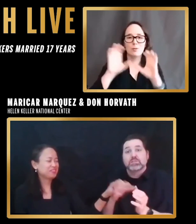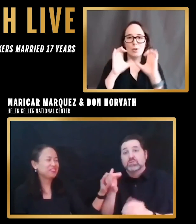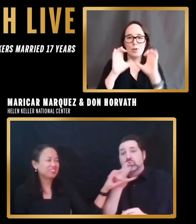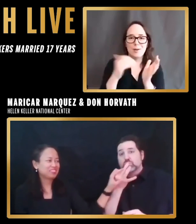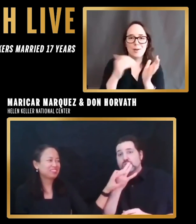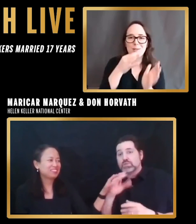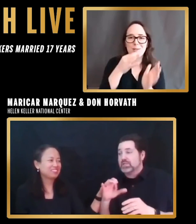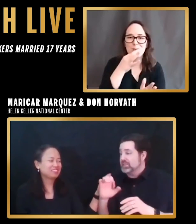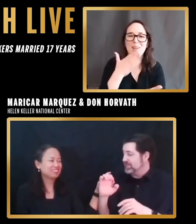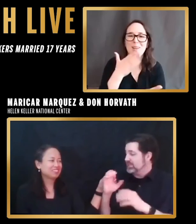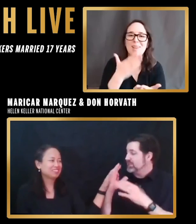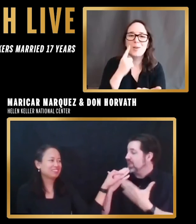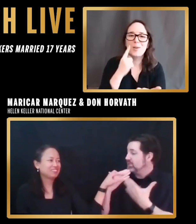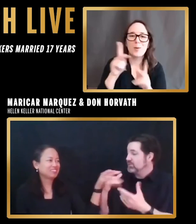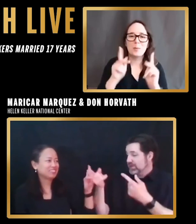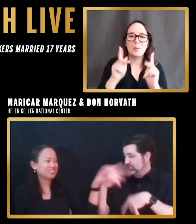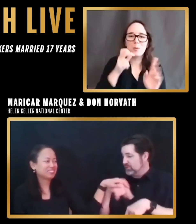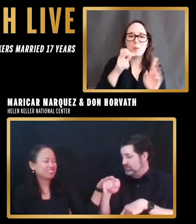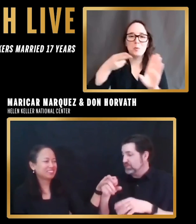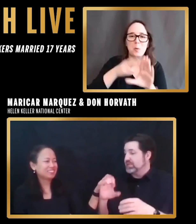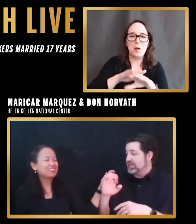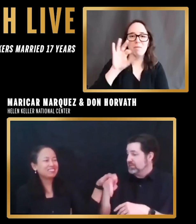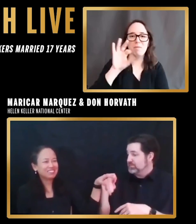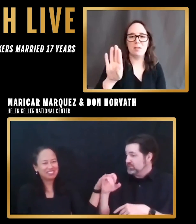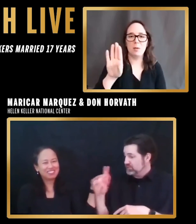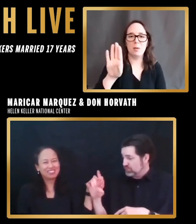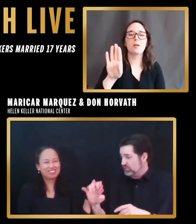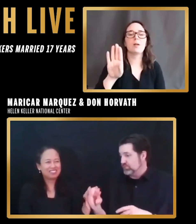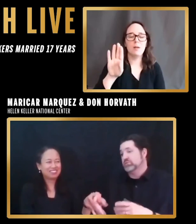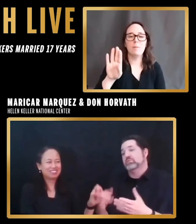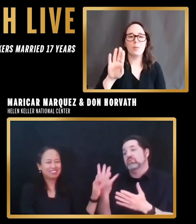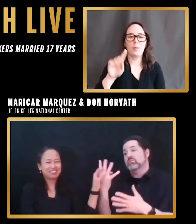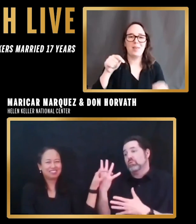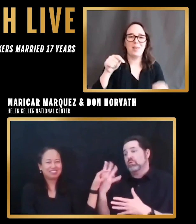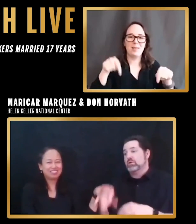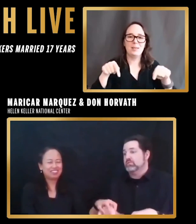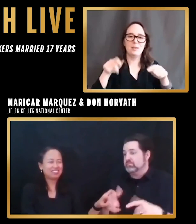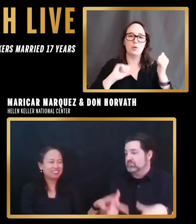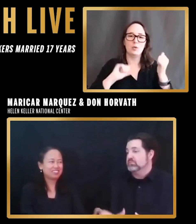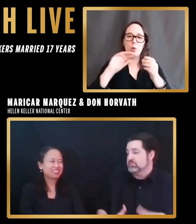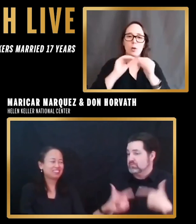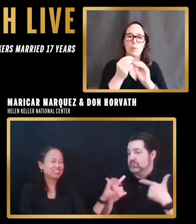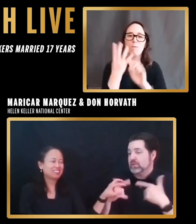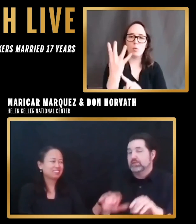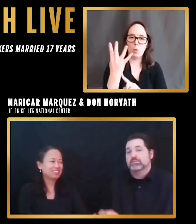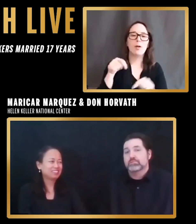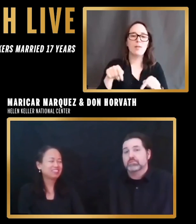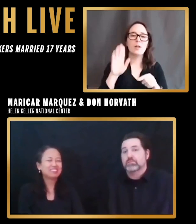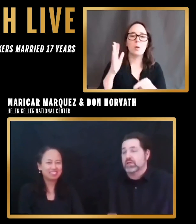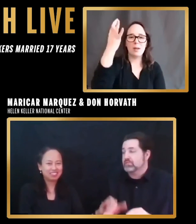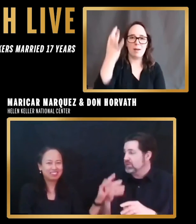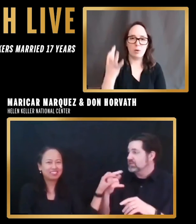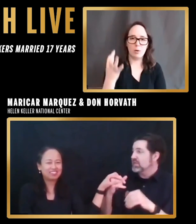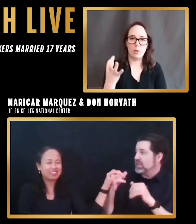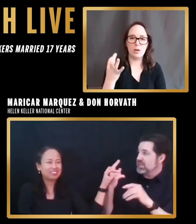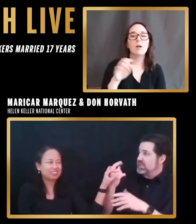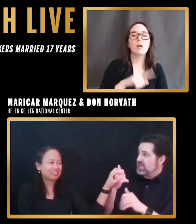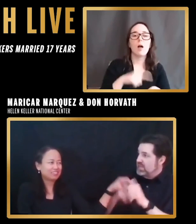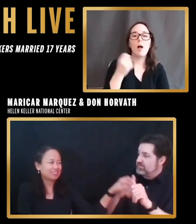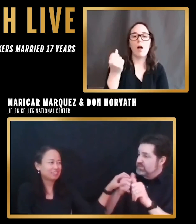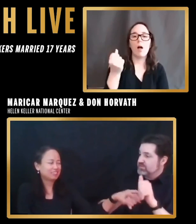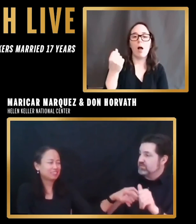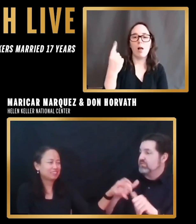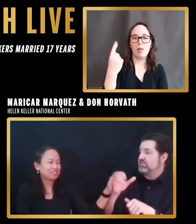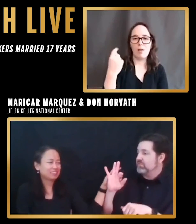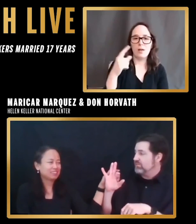episode 4 of Feeling Through Live. We'll be doing these every Friday at 11 a.m. Pacific time, 2 p.m. Eastern time, and perhaps add